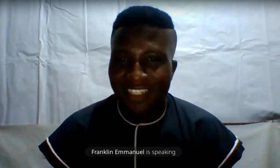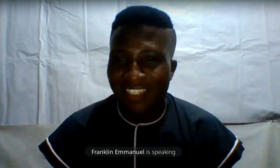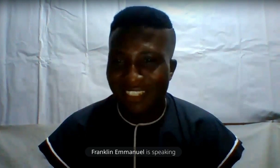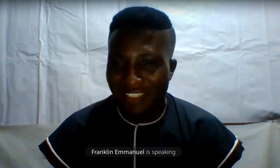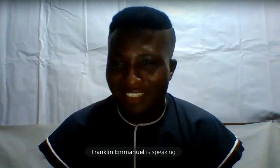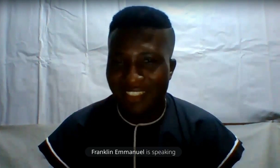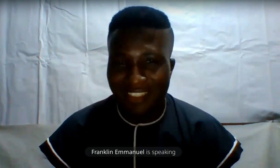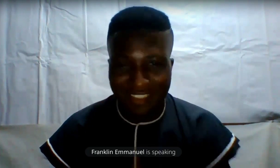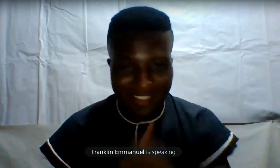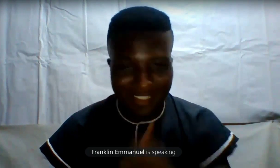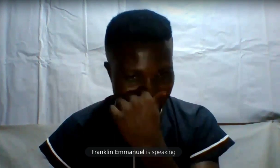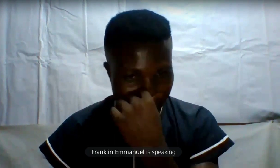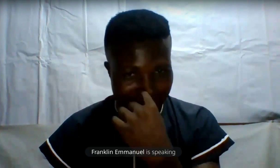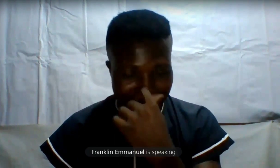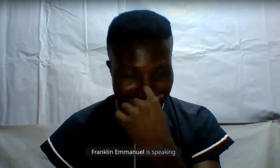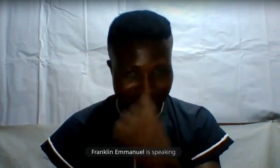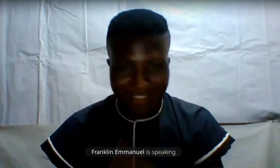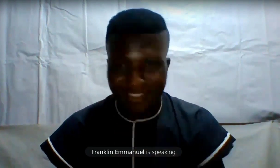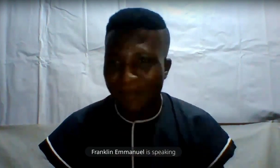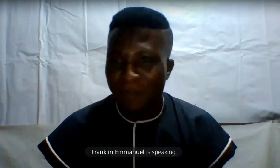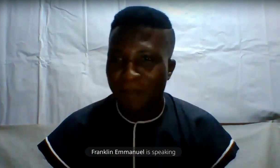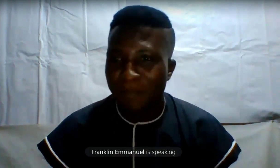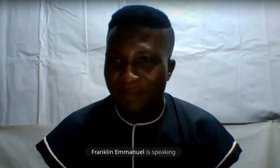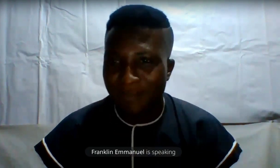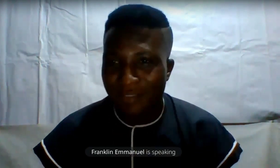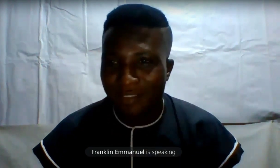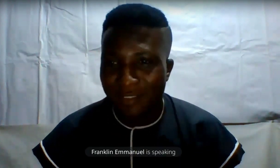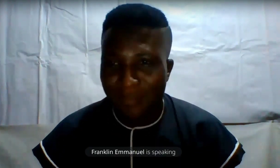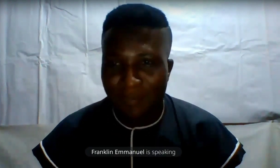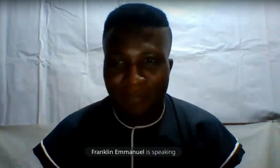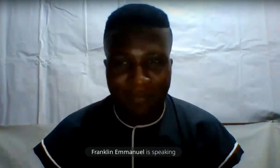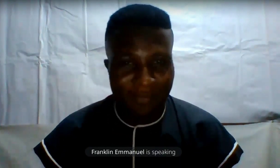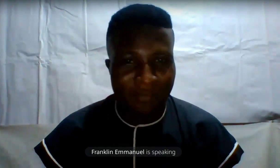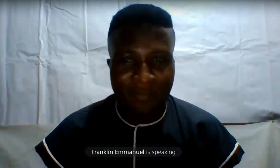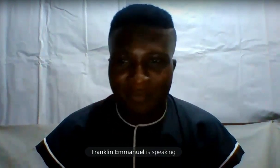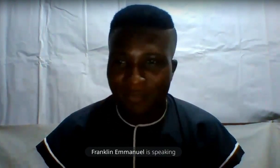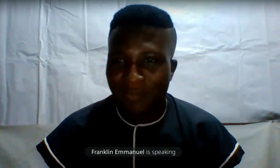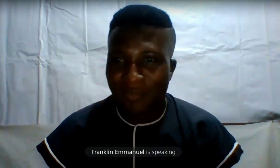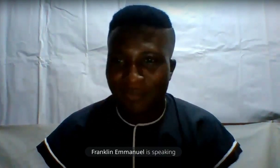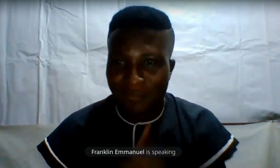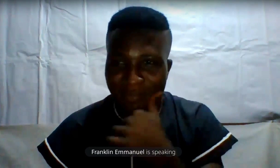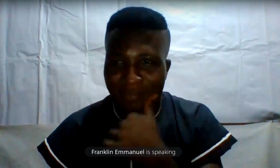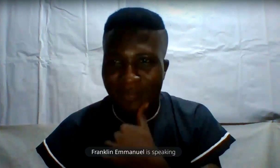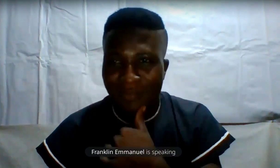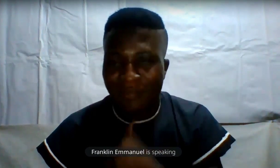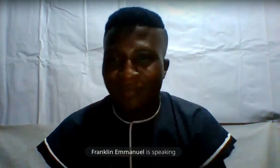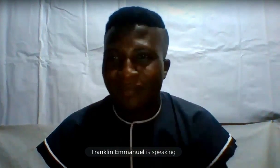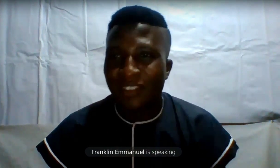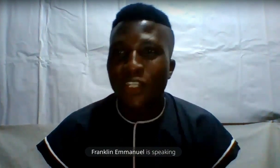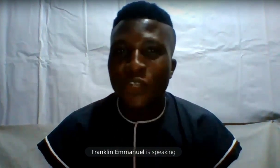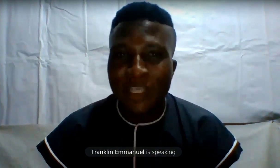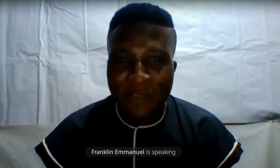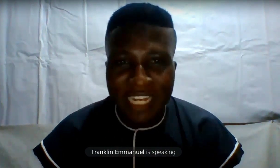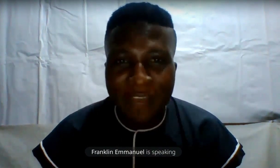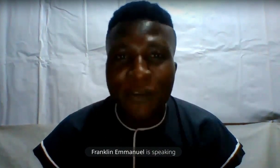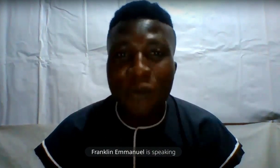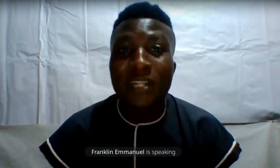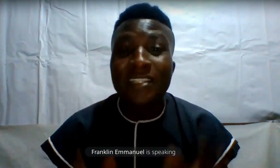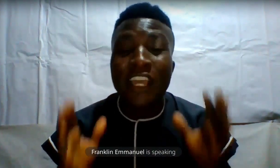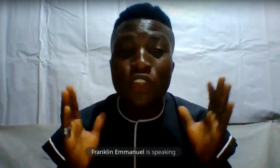good evening, everyone, and thank you all so much. Good evening, everyone. Thank you so much for staying tuned. And you